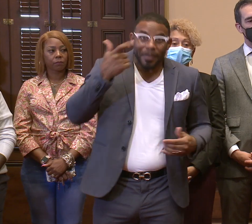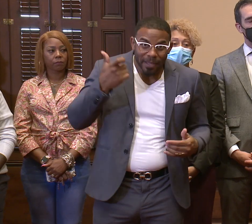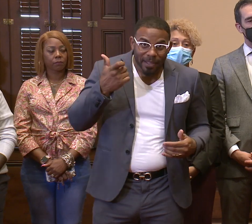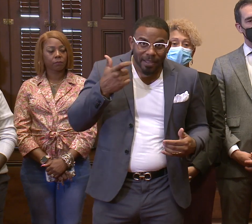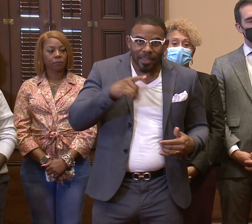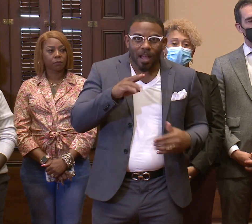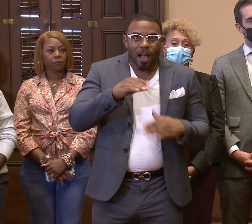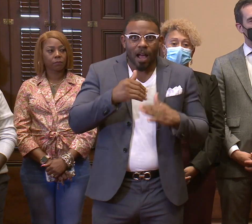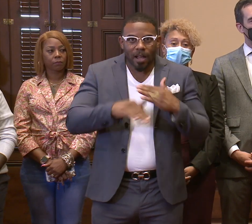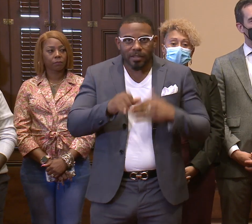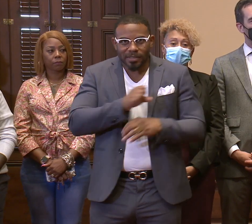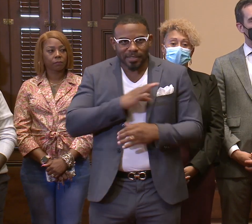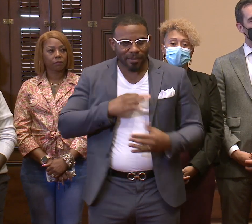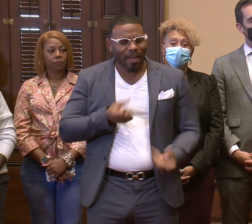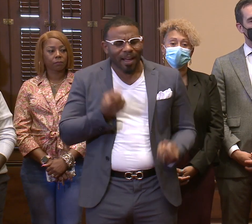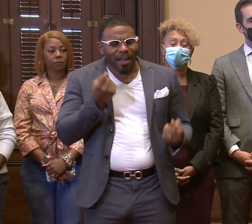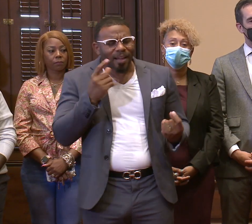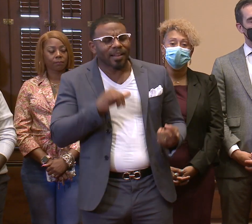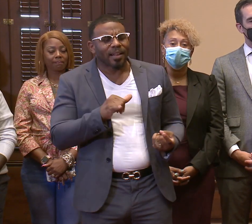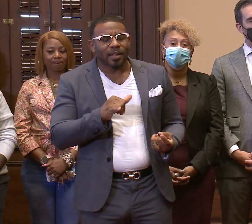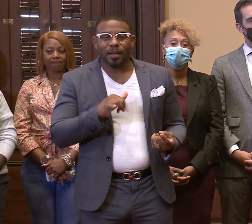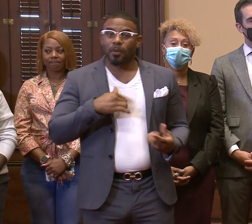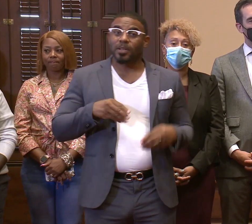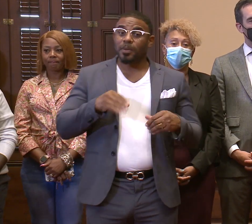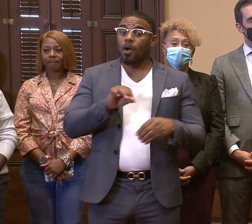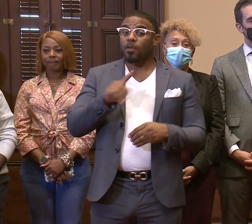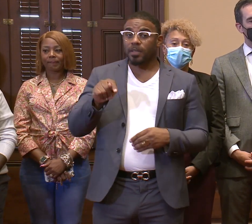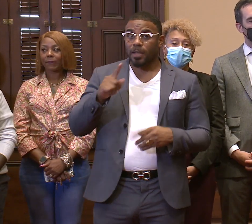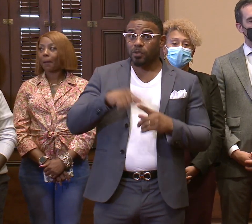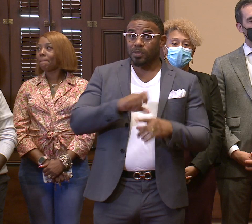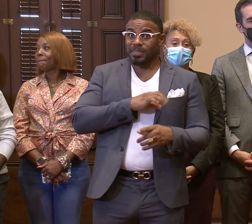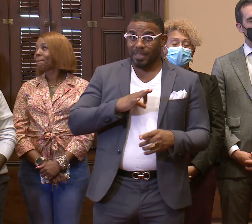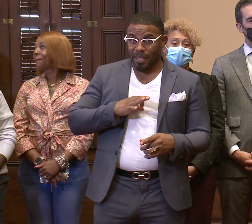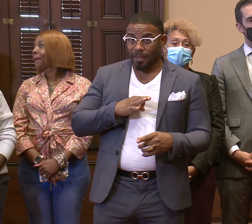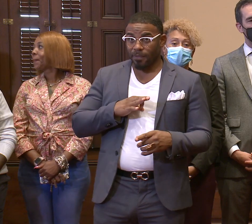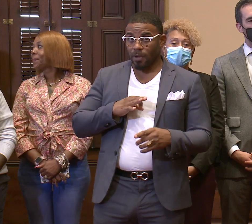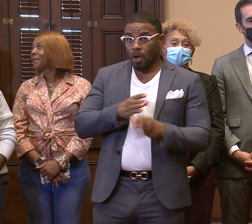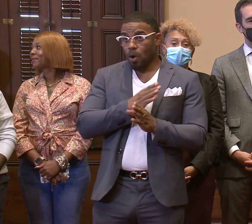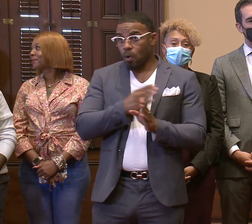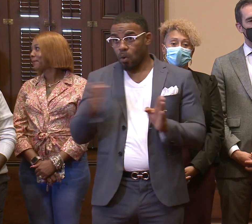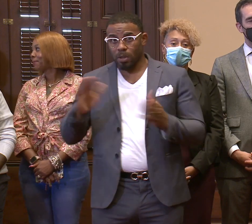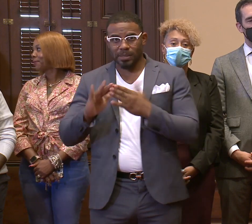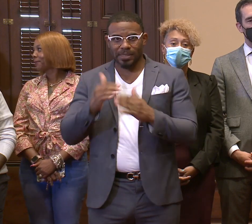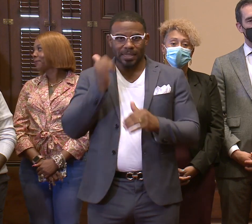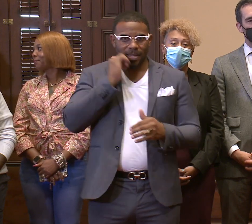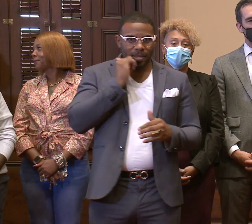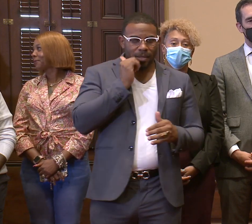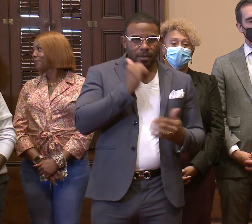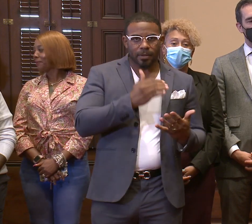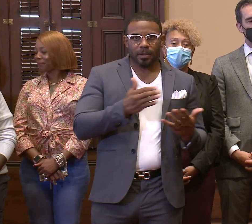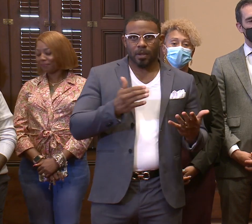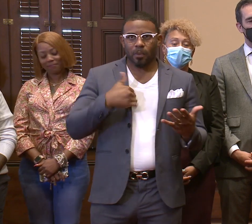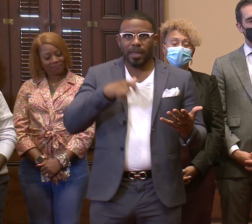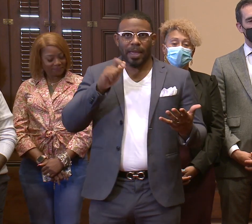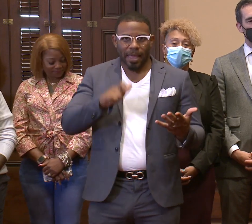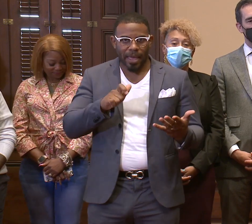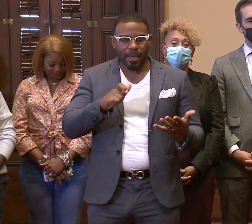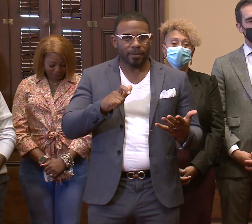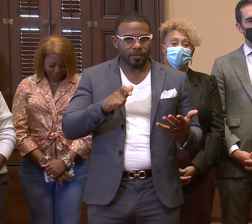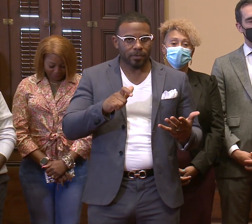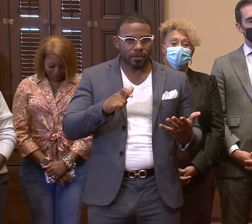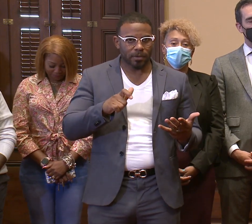we're understaffed. I understand that. So if we're spending overtime to staff up across the city each and every day, we have to